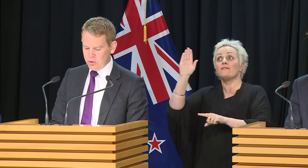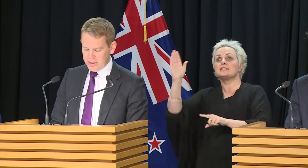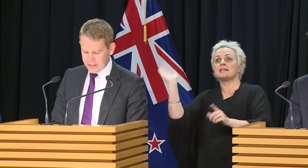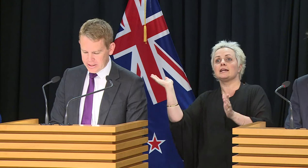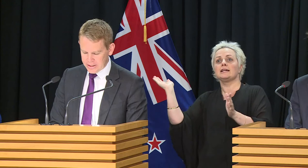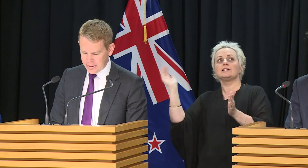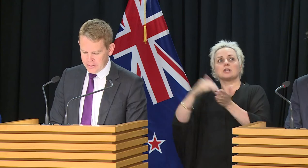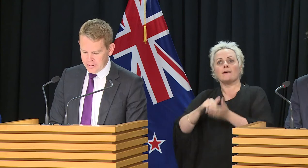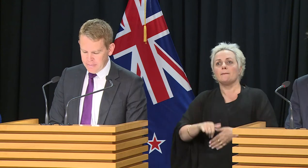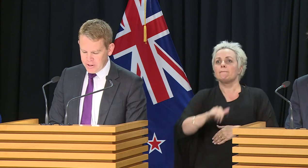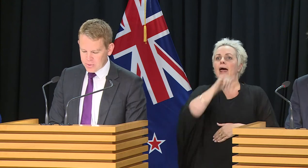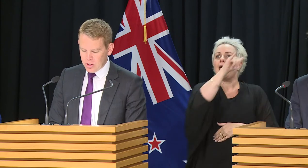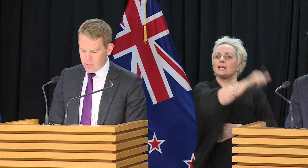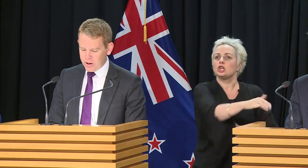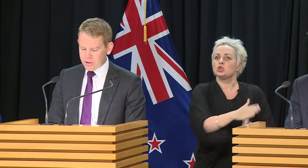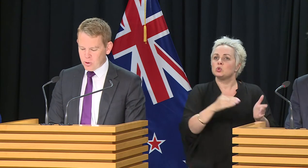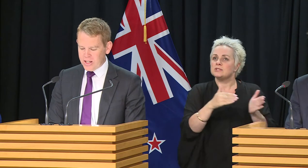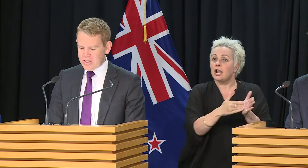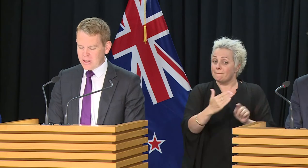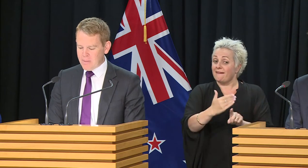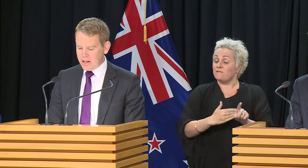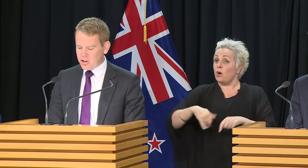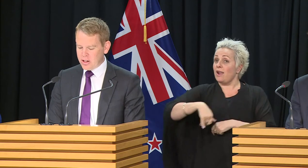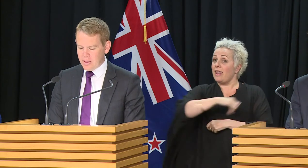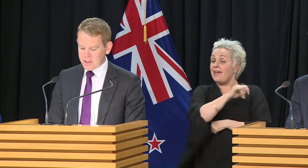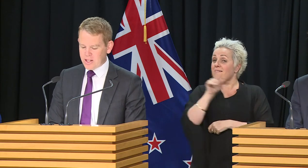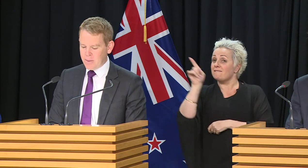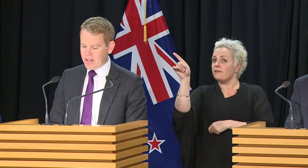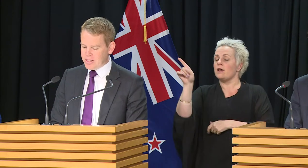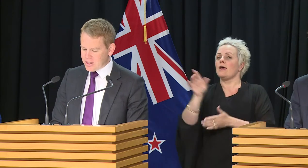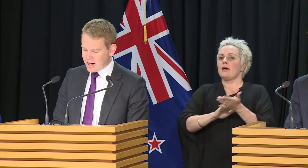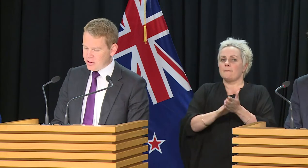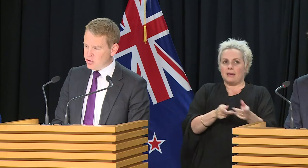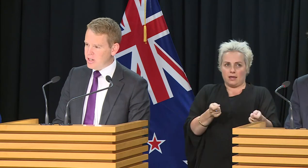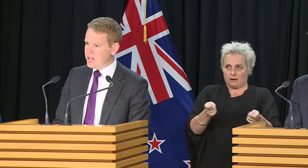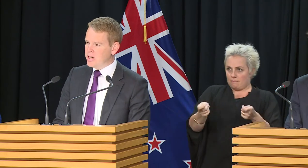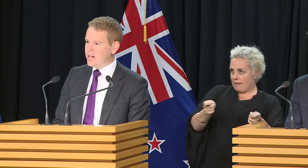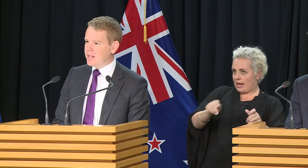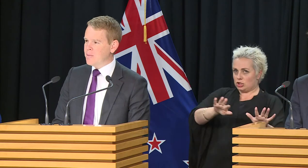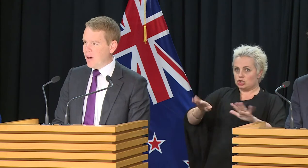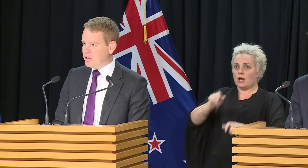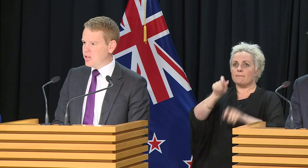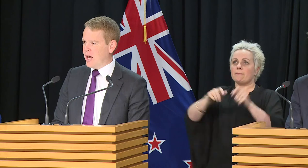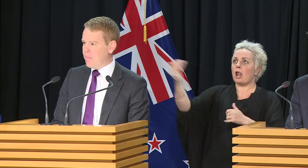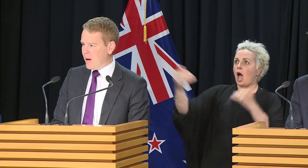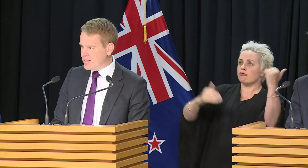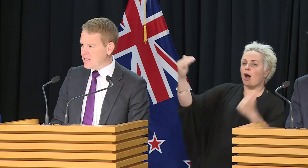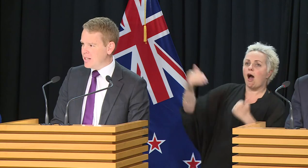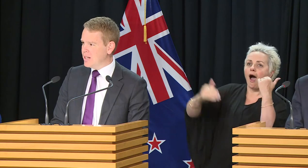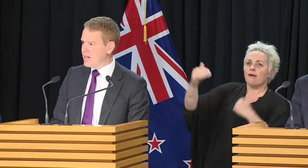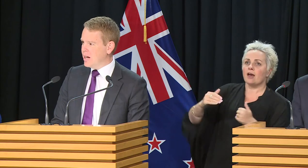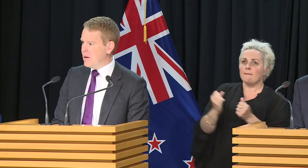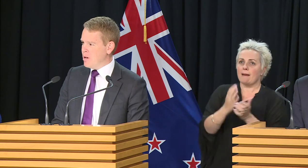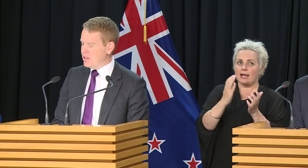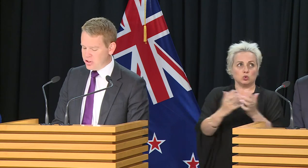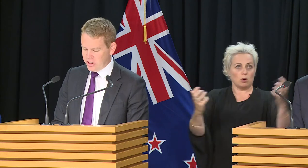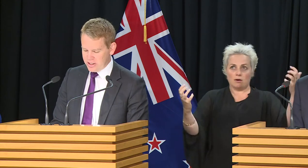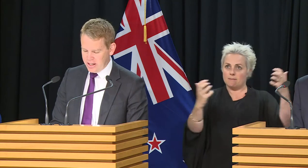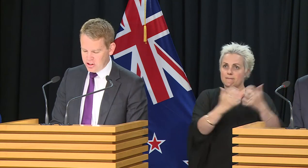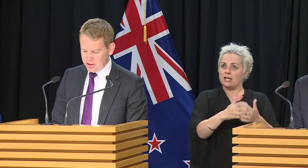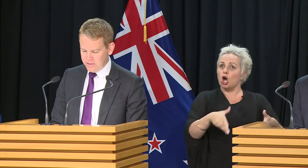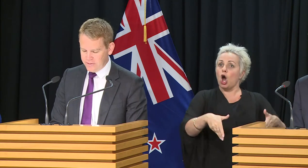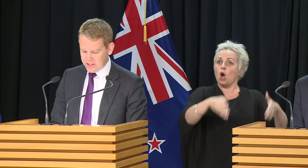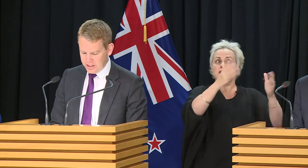to New Zealand. This will help us more easily manage the numbers coming into the country to match the capacity in our